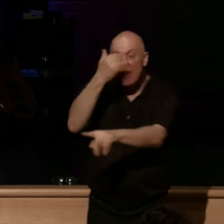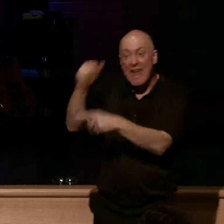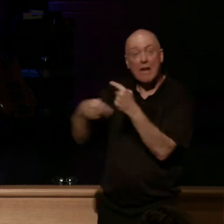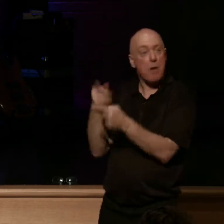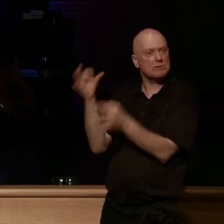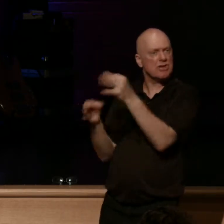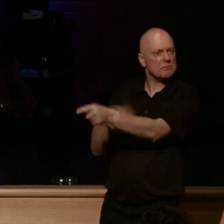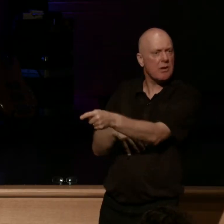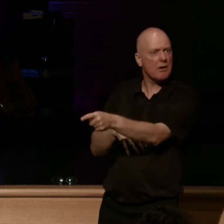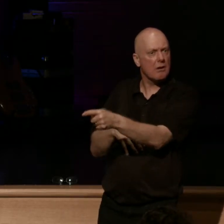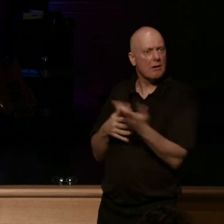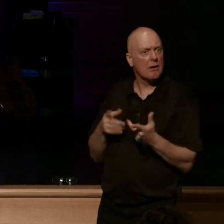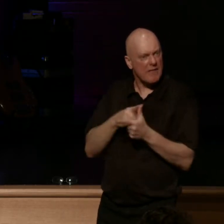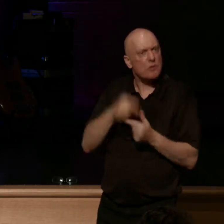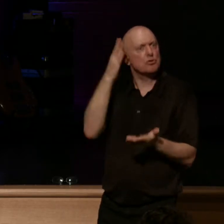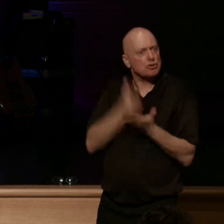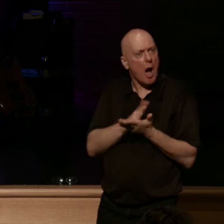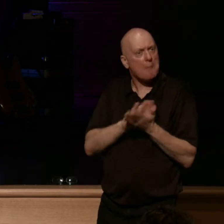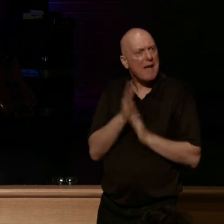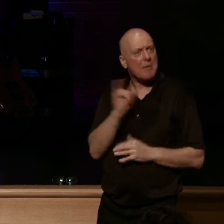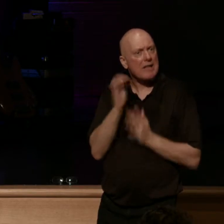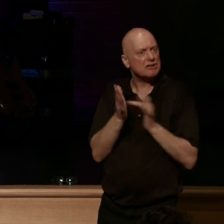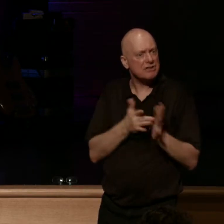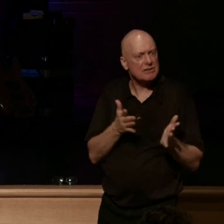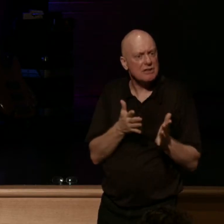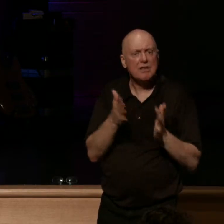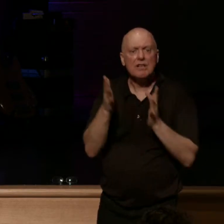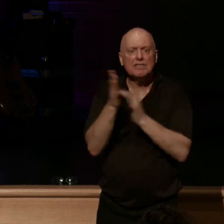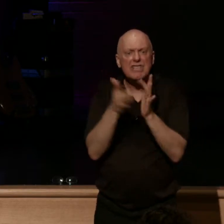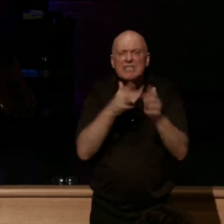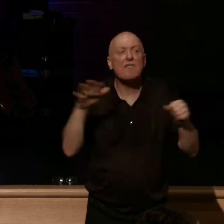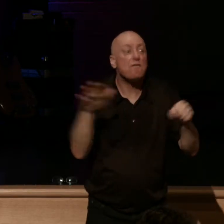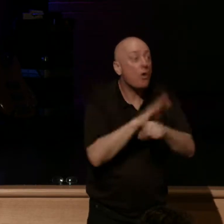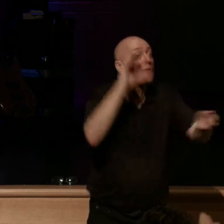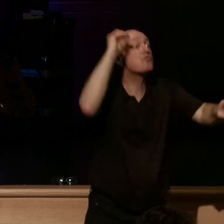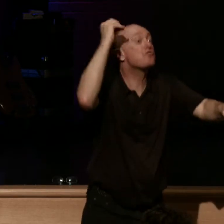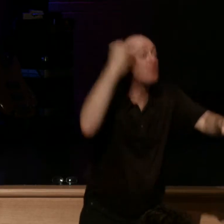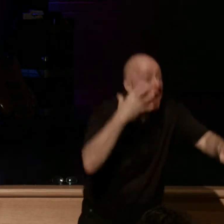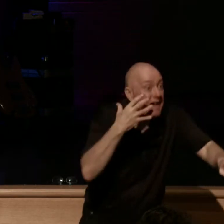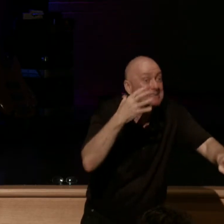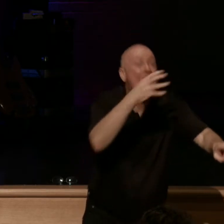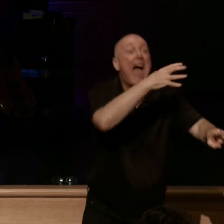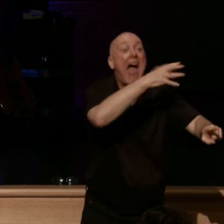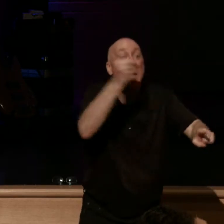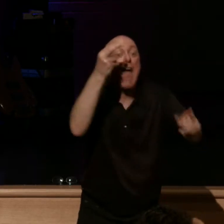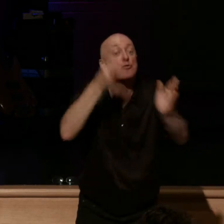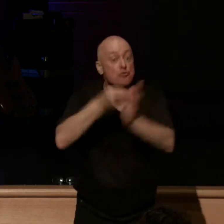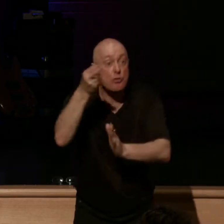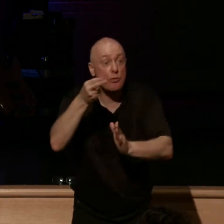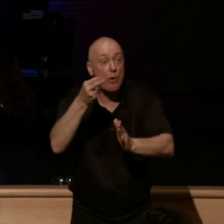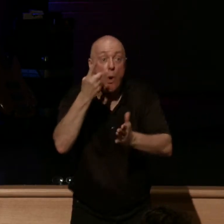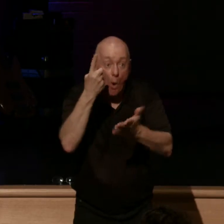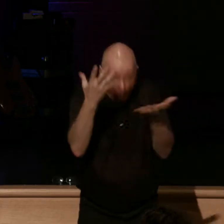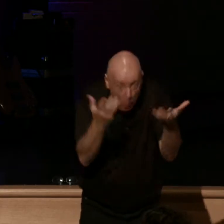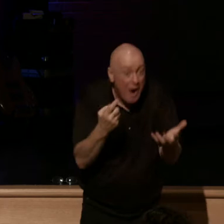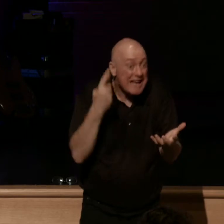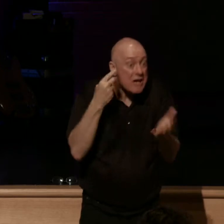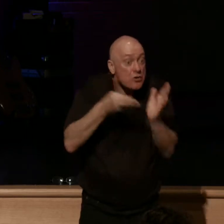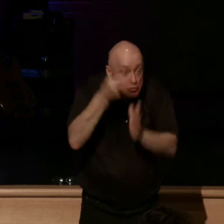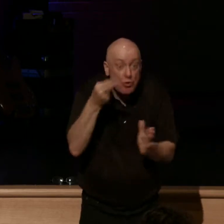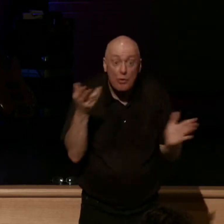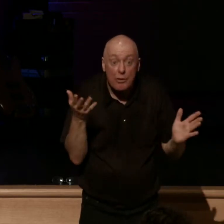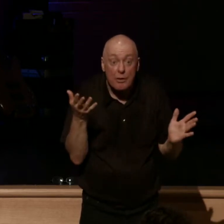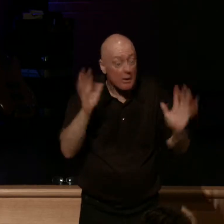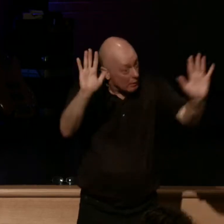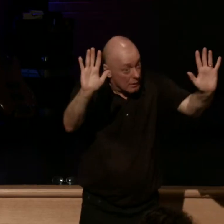stop becoming like Jesus. Jesus is full of grace and truth. You want to hear some truth that Jesus